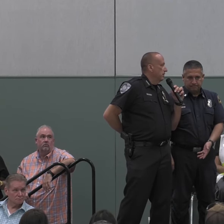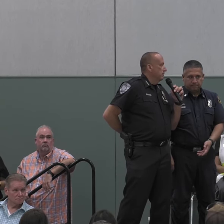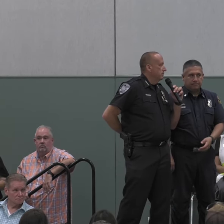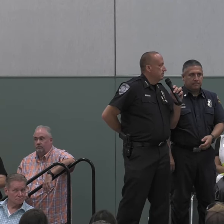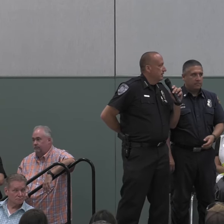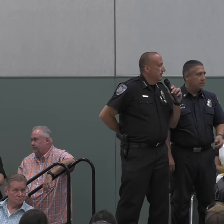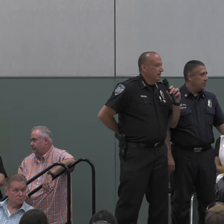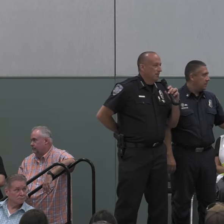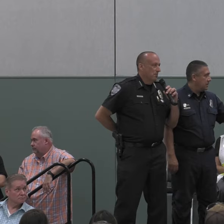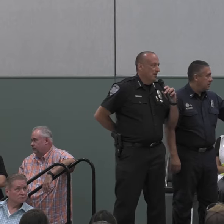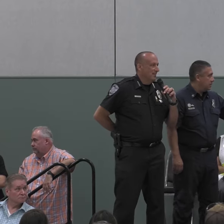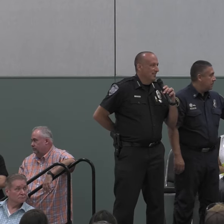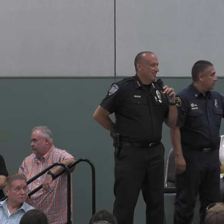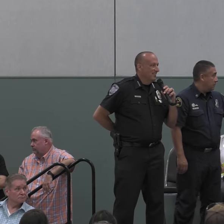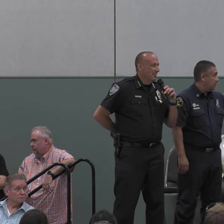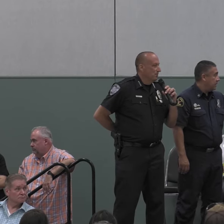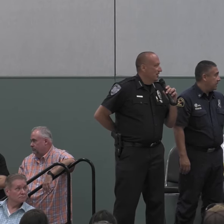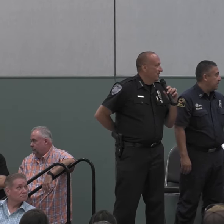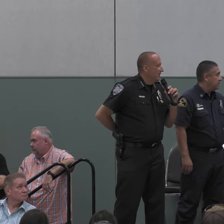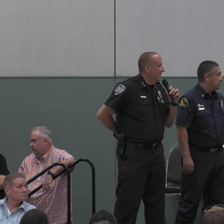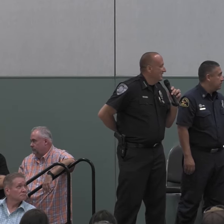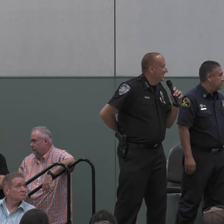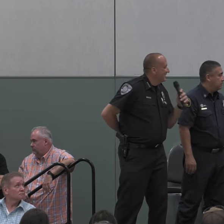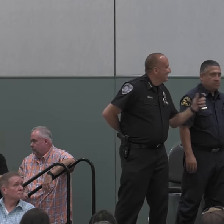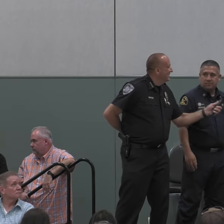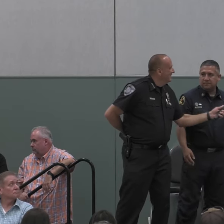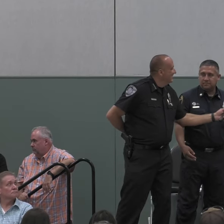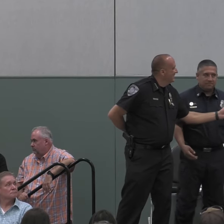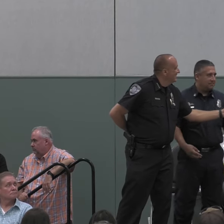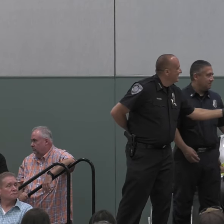the, oh, never mind. Here we go.